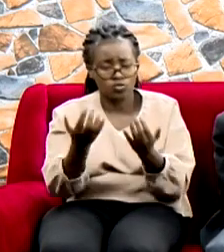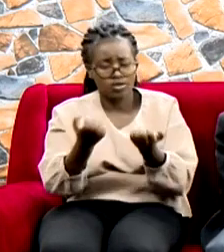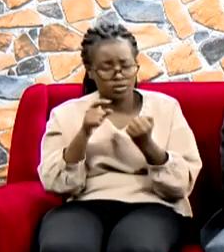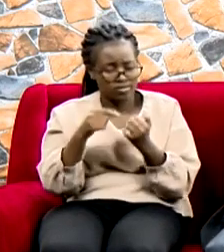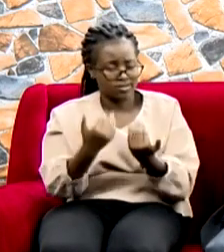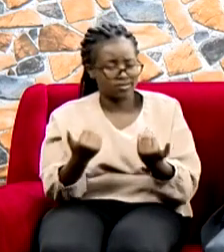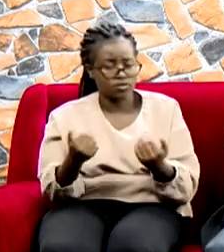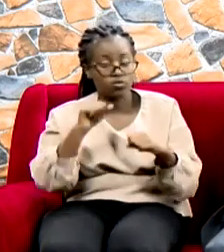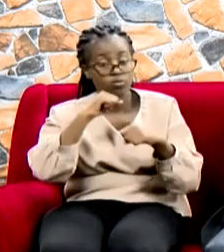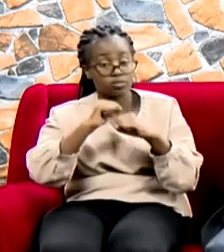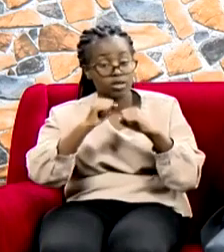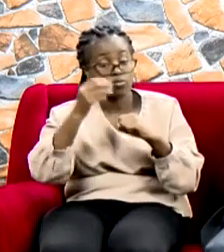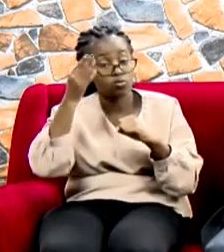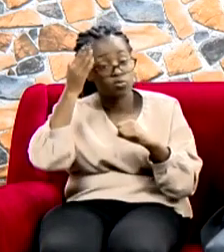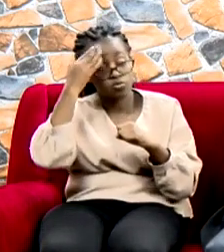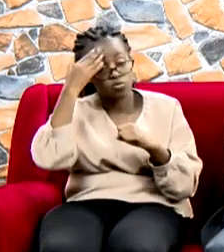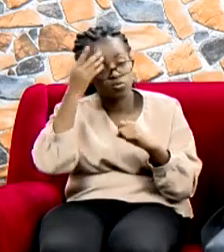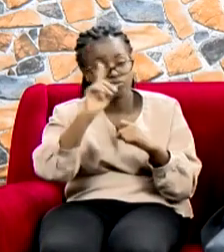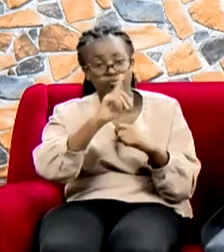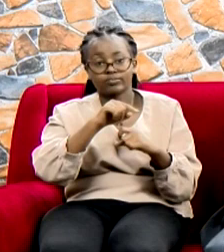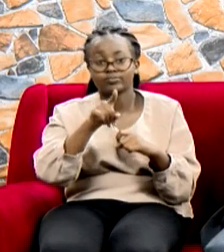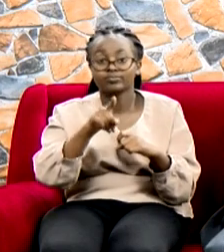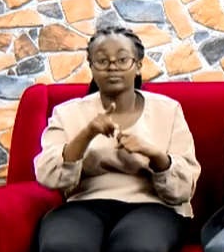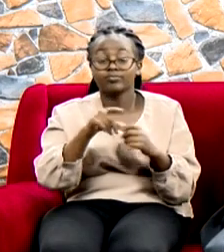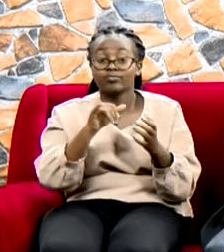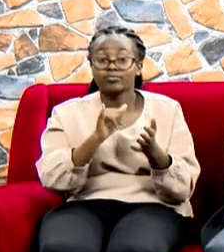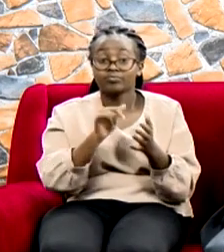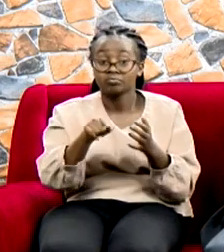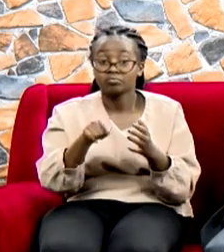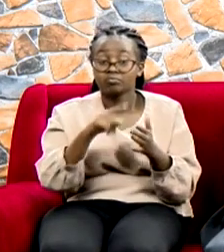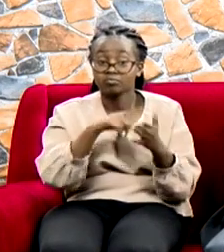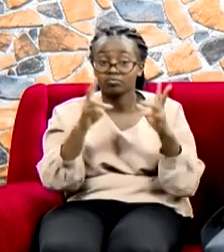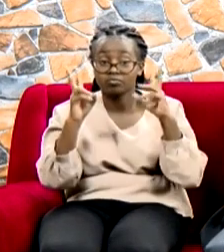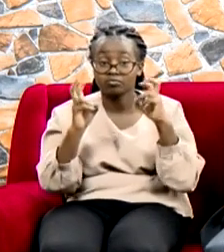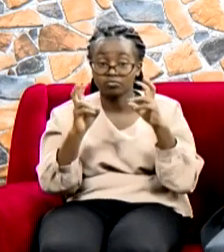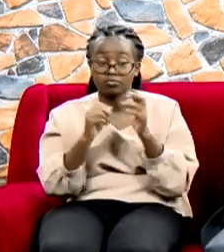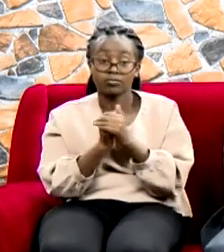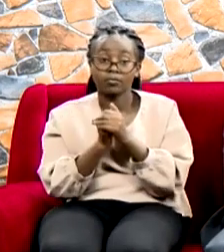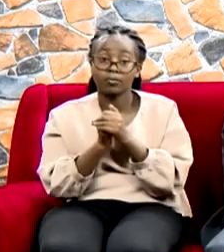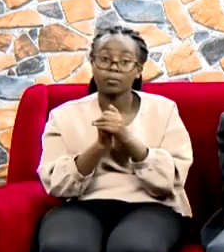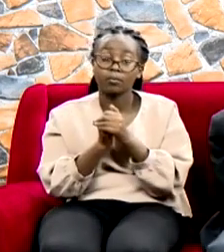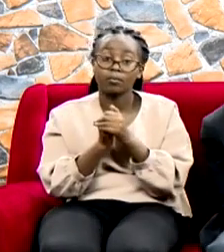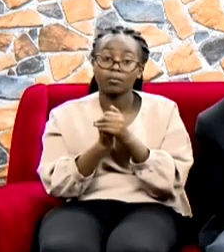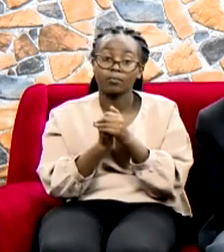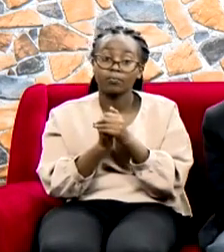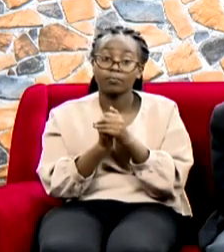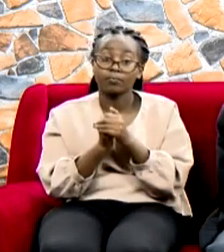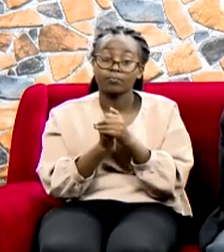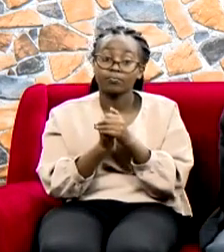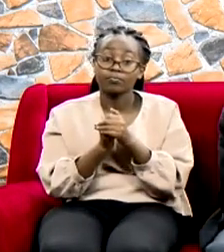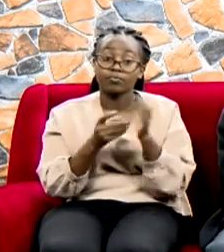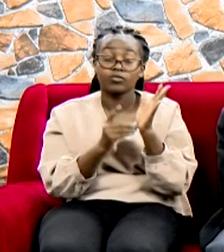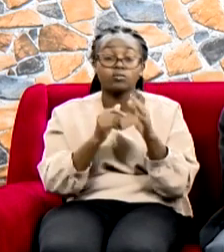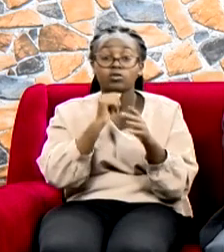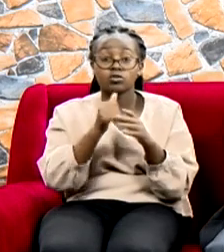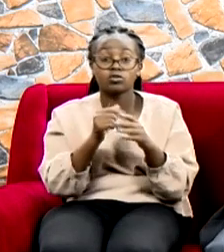this child to be able to correctly affirm that this is what the issue is? Yeah. Consultant might not spend